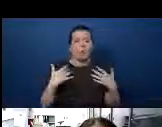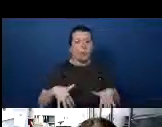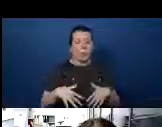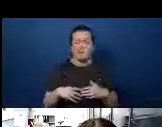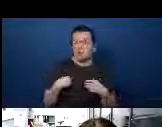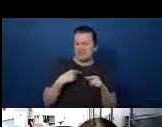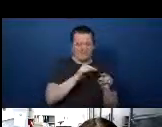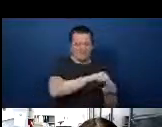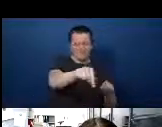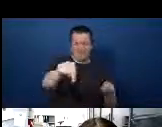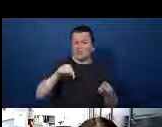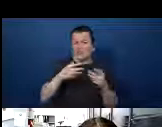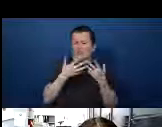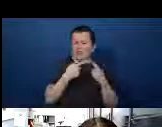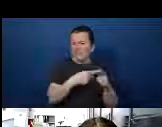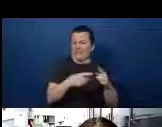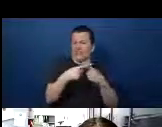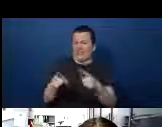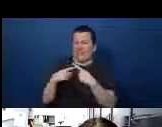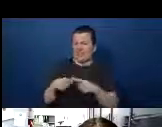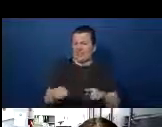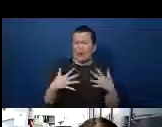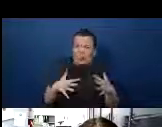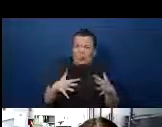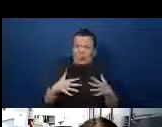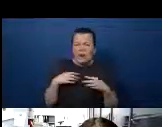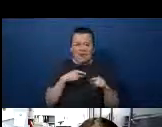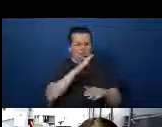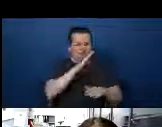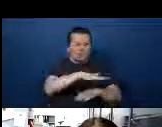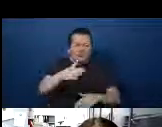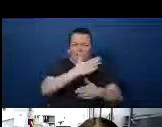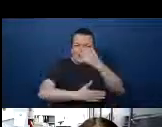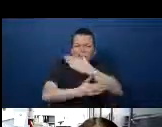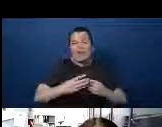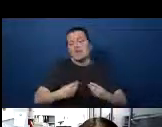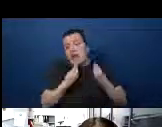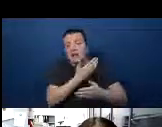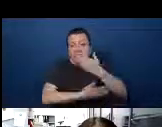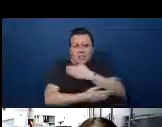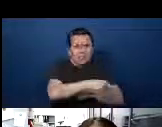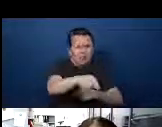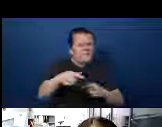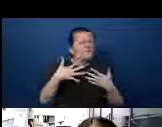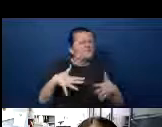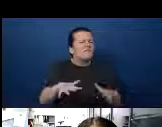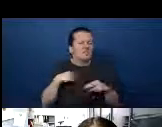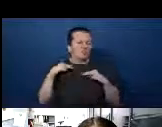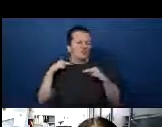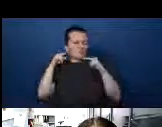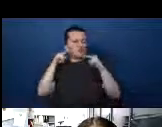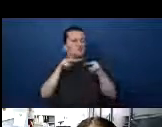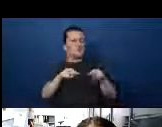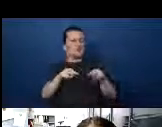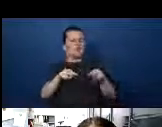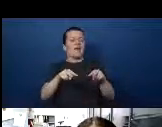how children and youth with disability have been systematically devalued, stigmatized, and marginalized in school